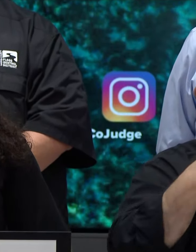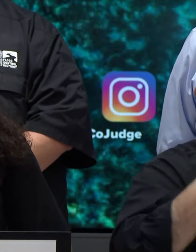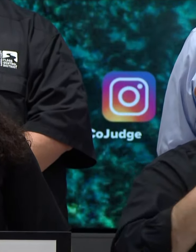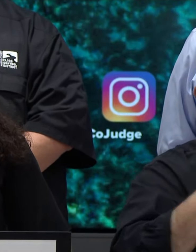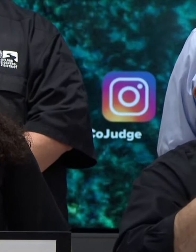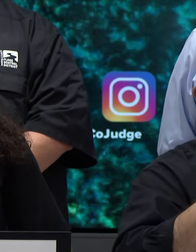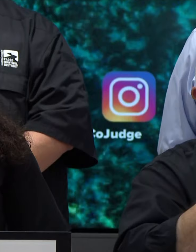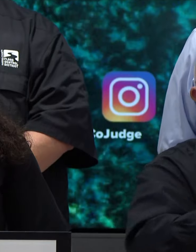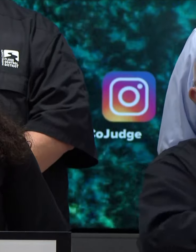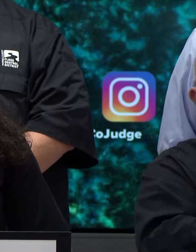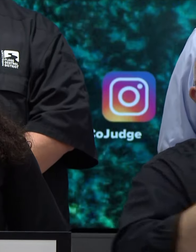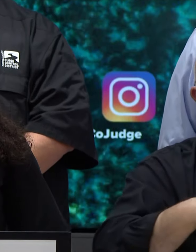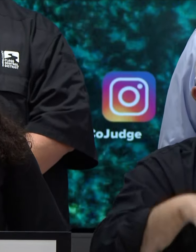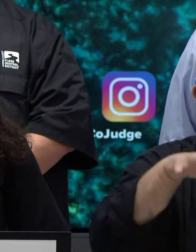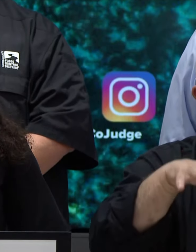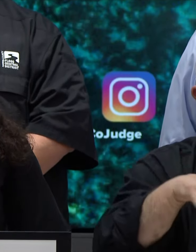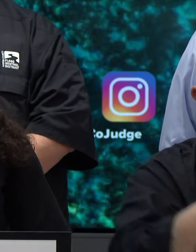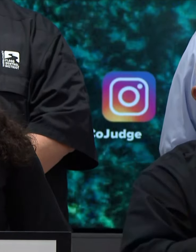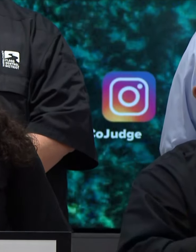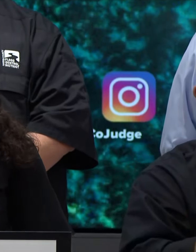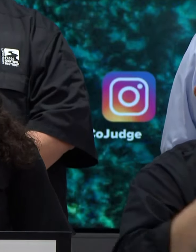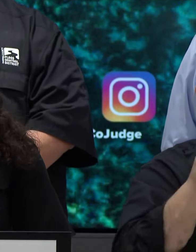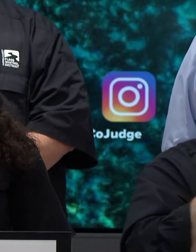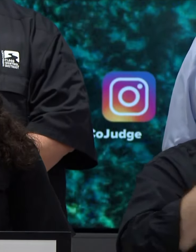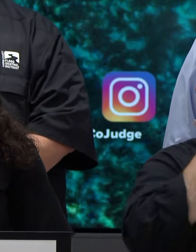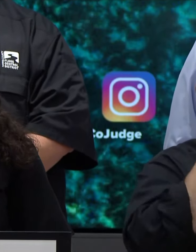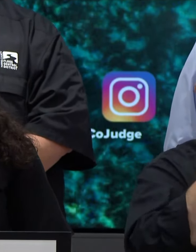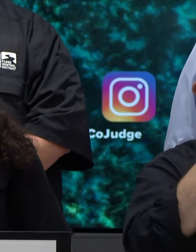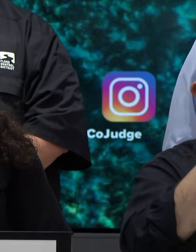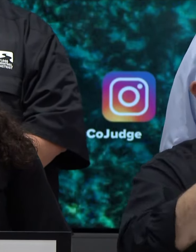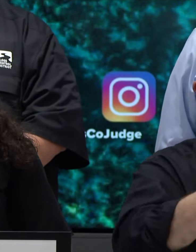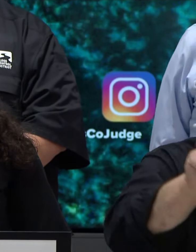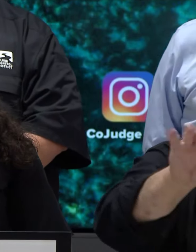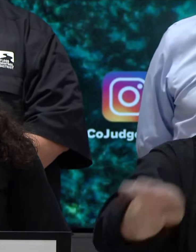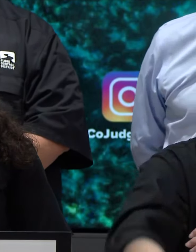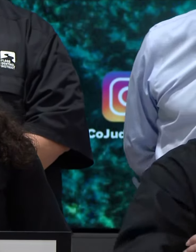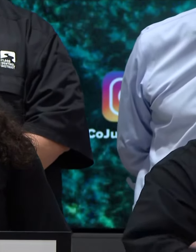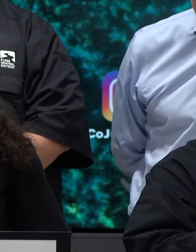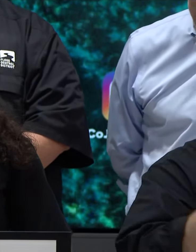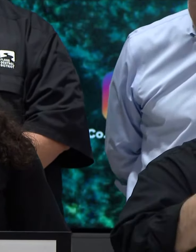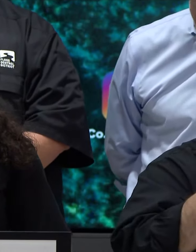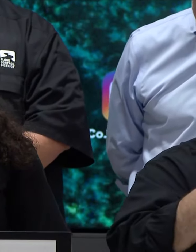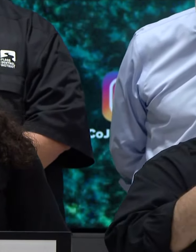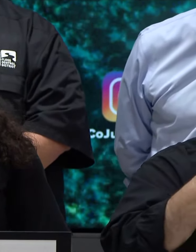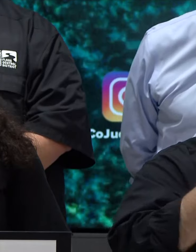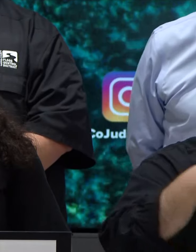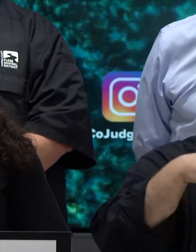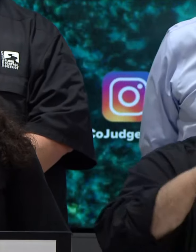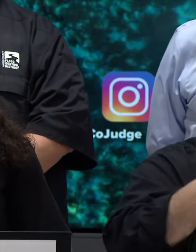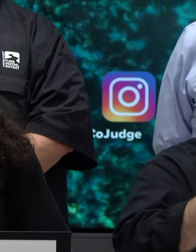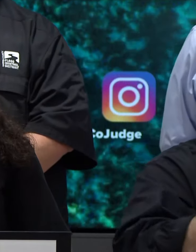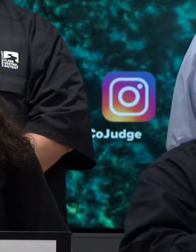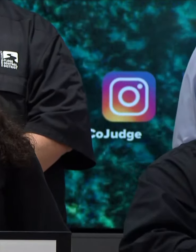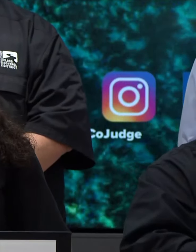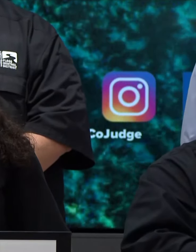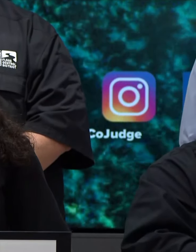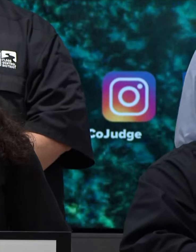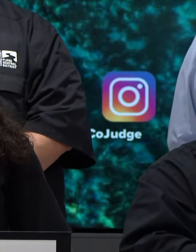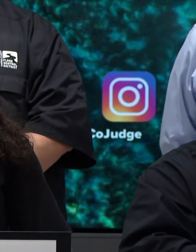why, first, I want to share a piece of good news there. Overnight, the number of outages in Harris County went from